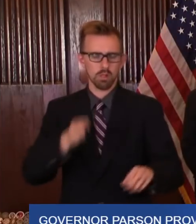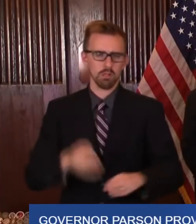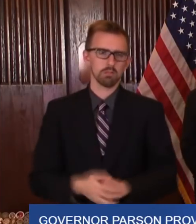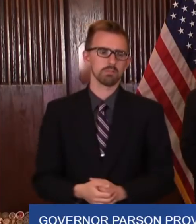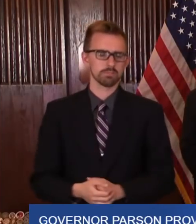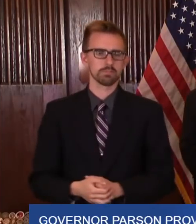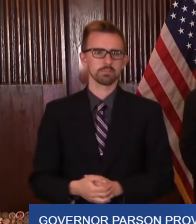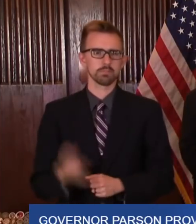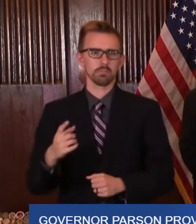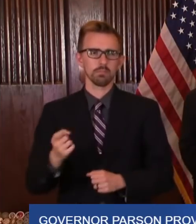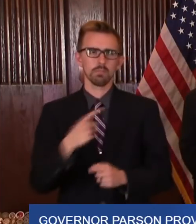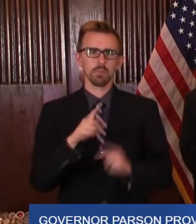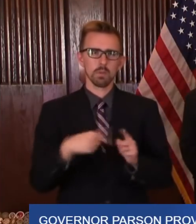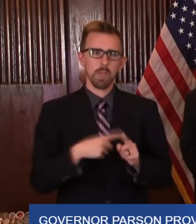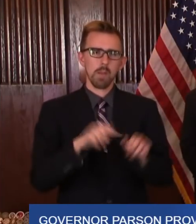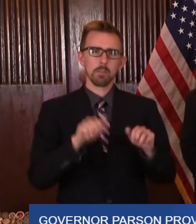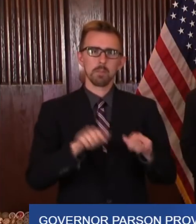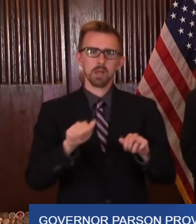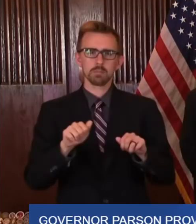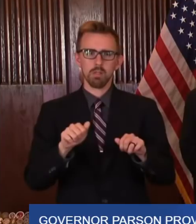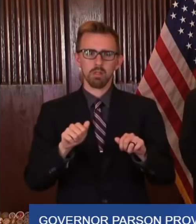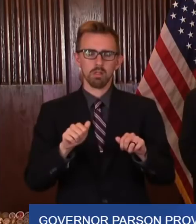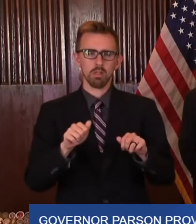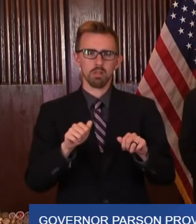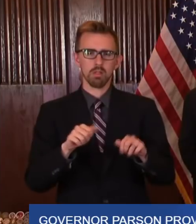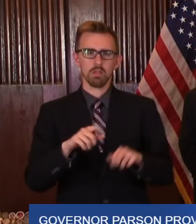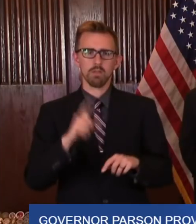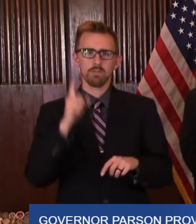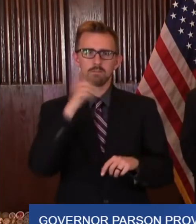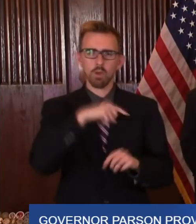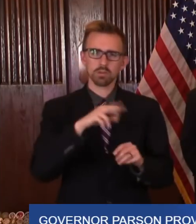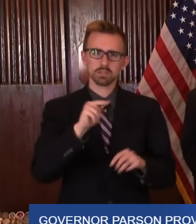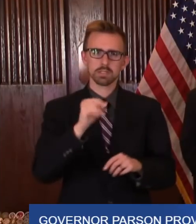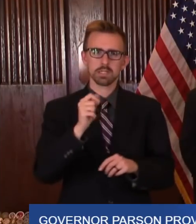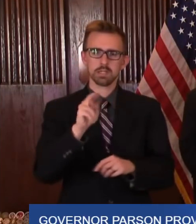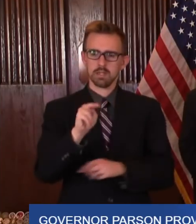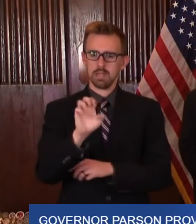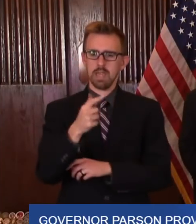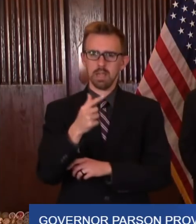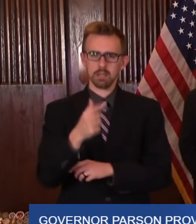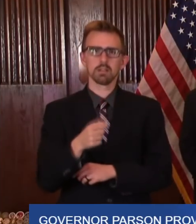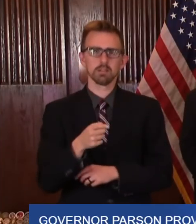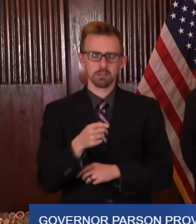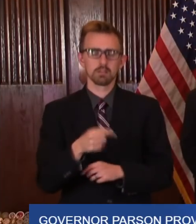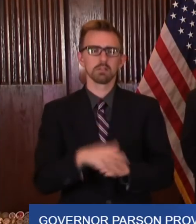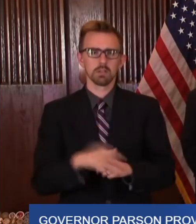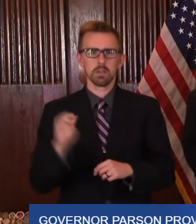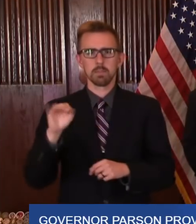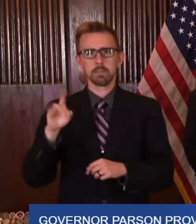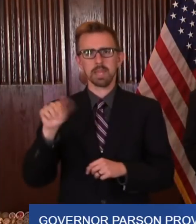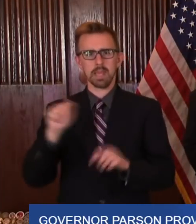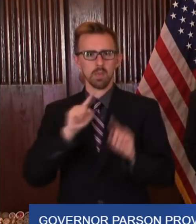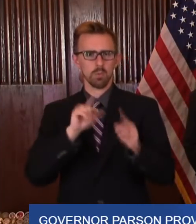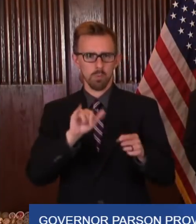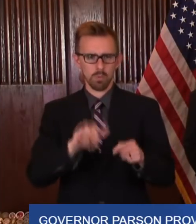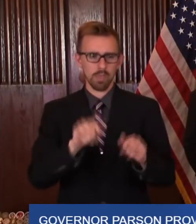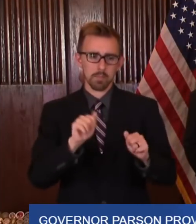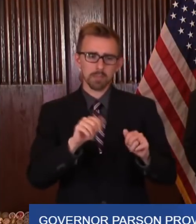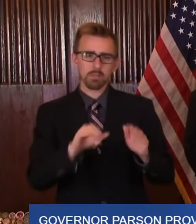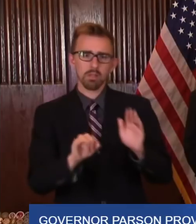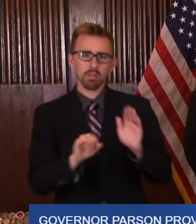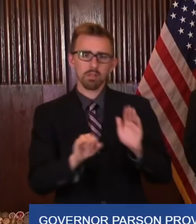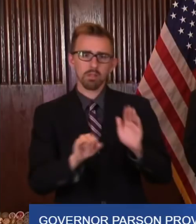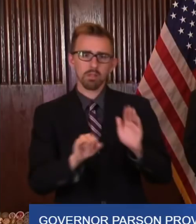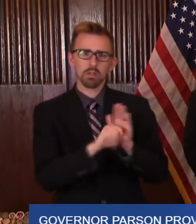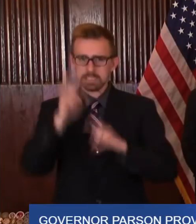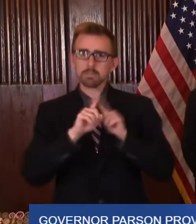just to follow up earlier, about a possible false negative rate of that of 15%. A media outlet reported that. And we